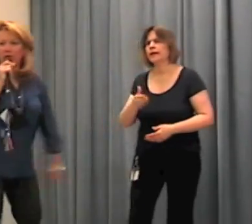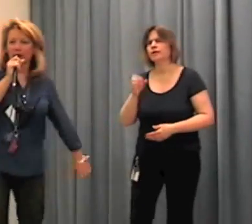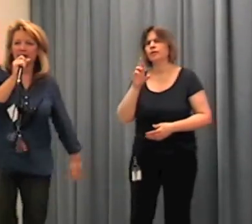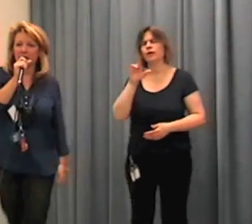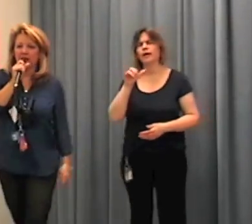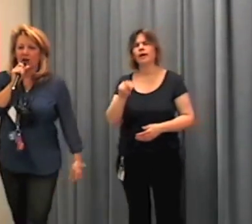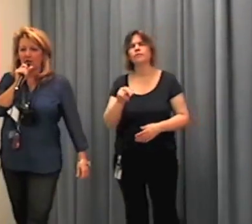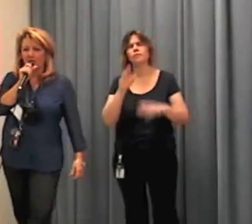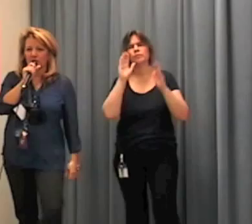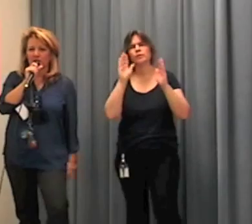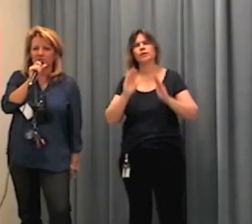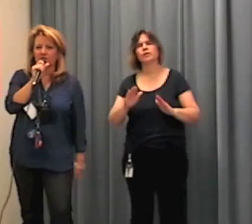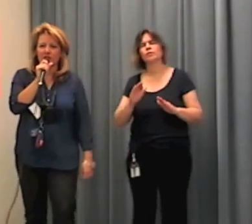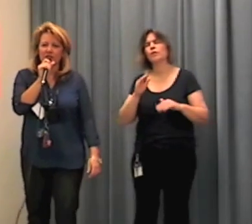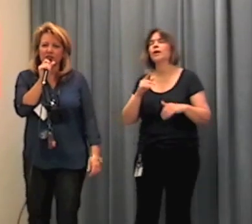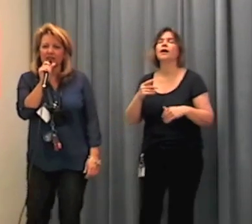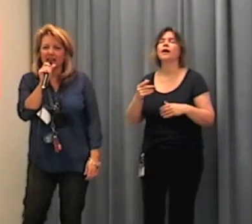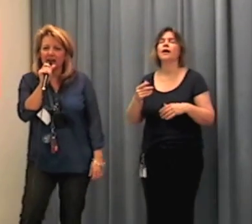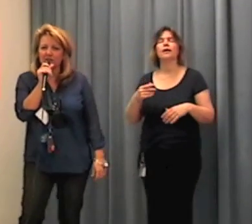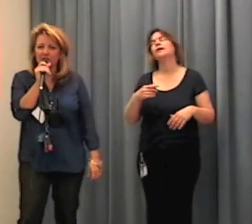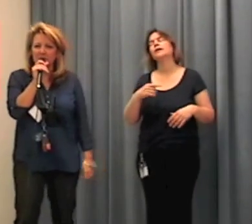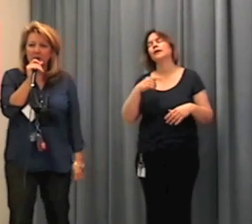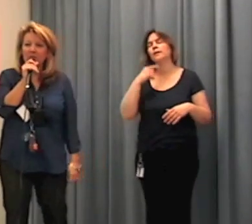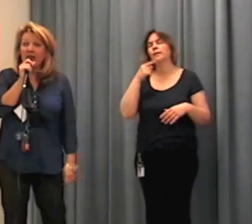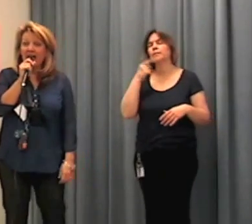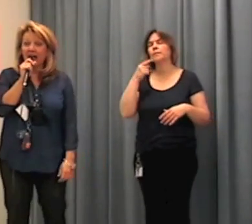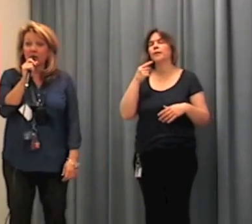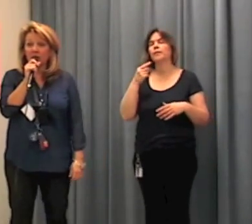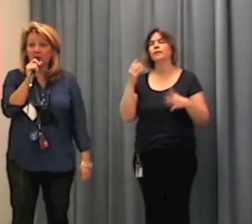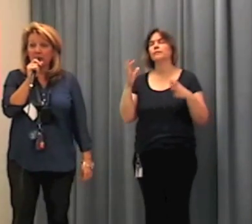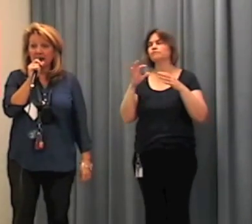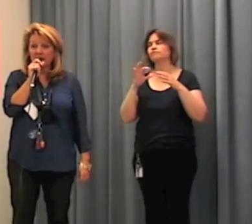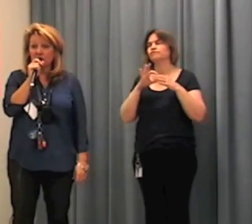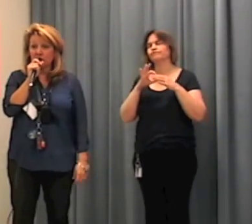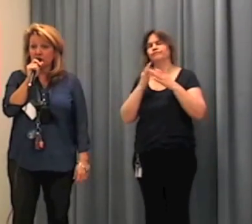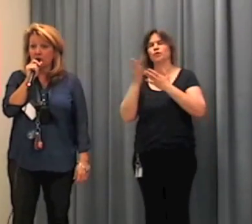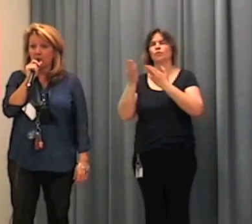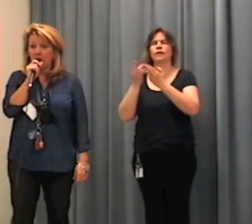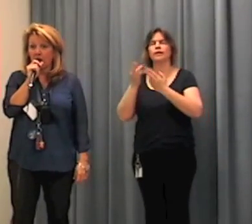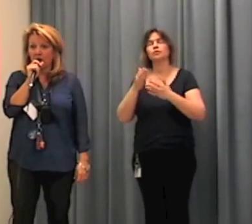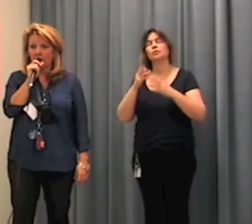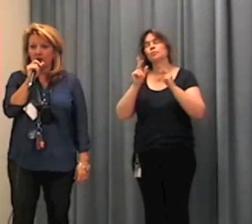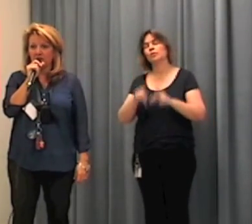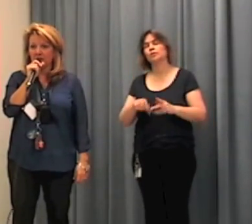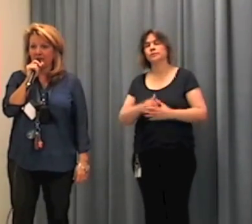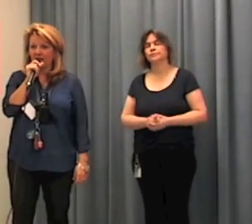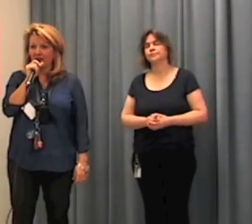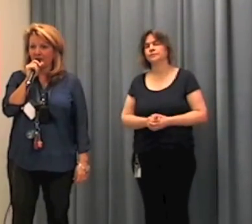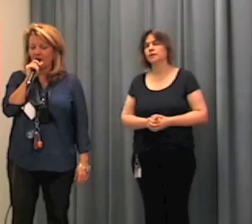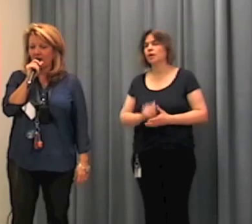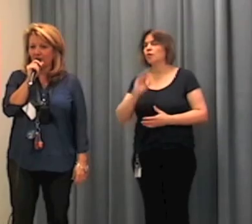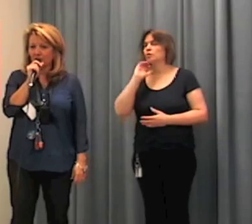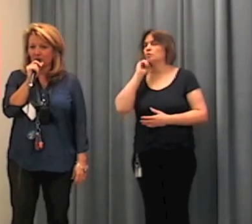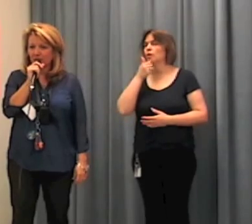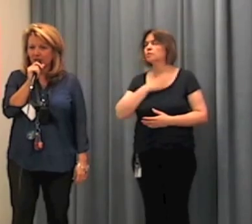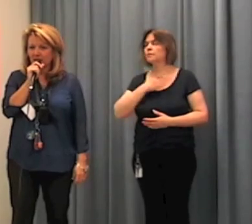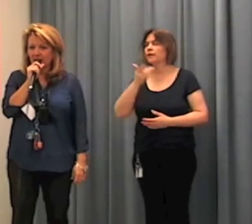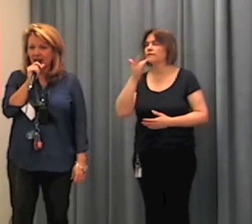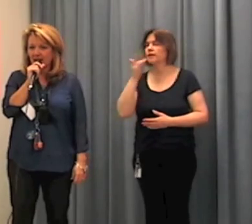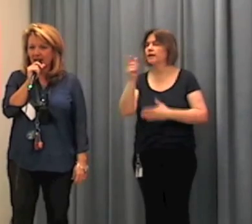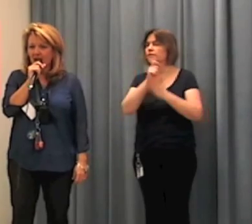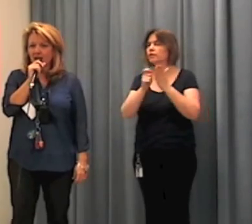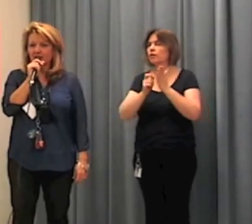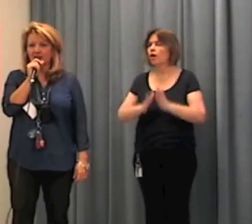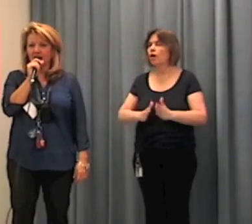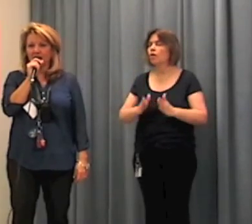being a great PR person for the student council. And I want to remind you, tomorrow is my favorite author's